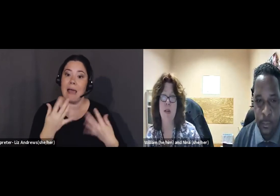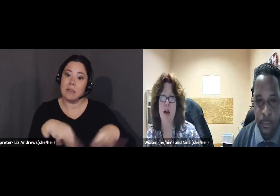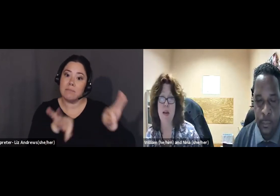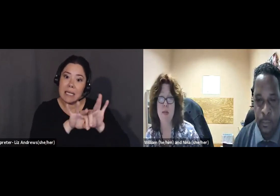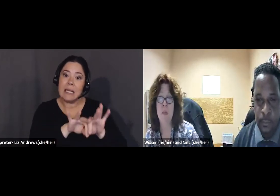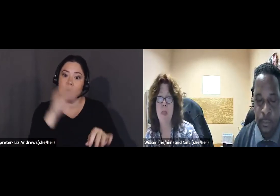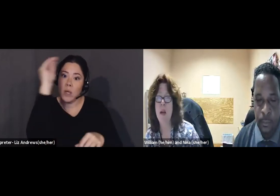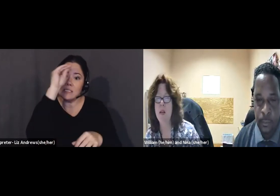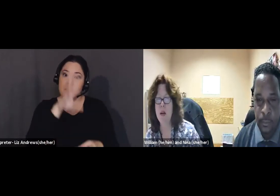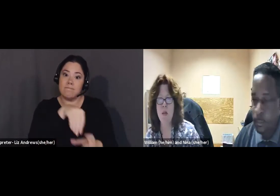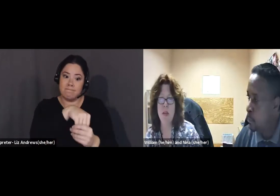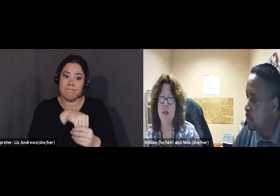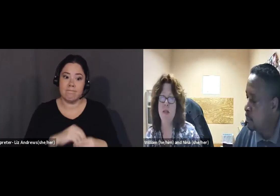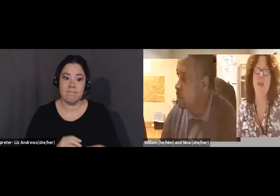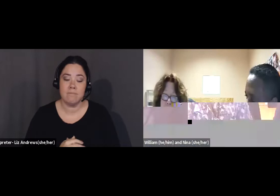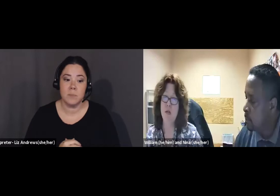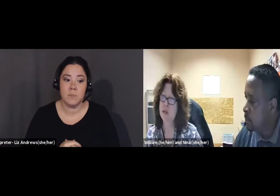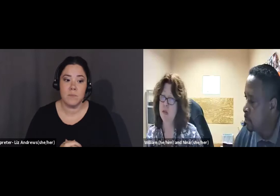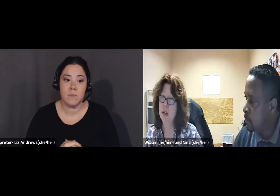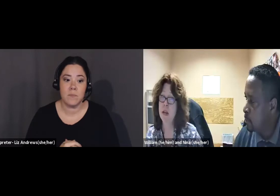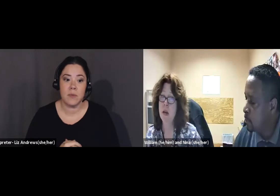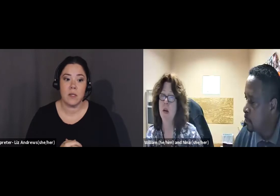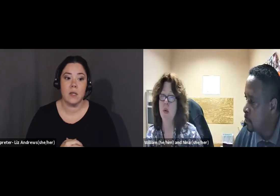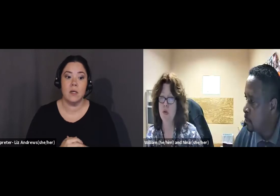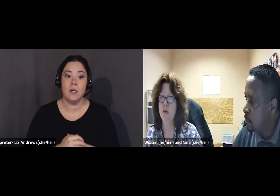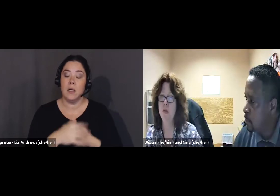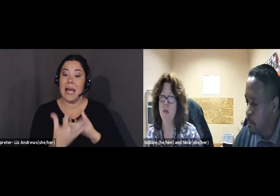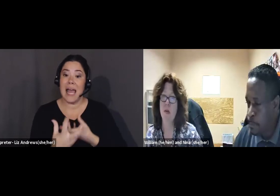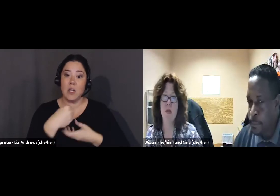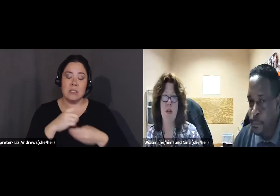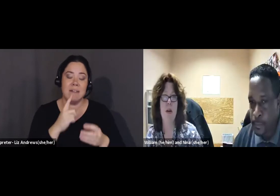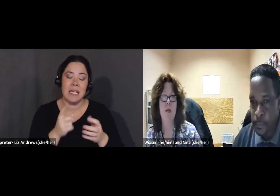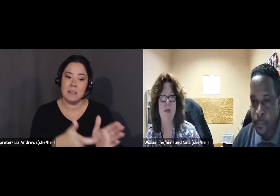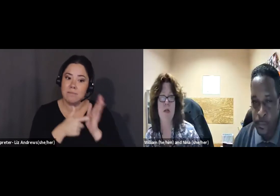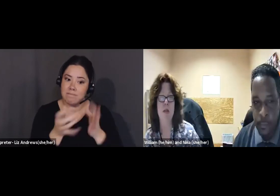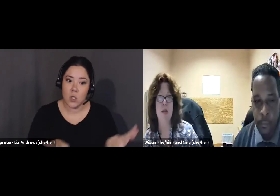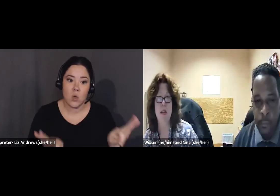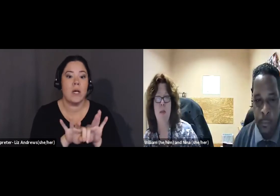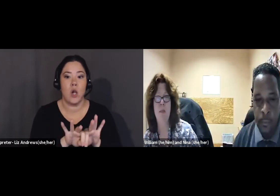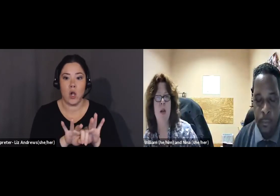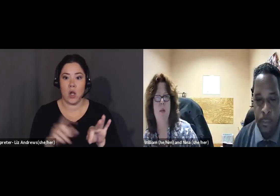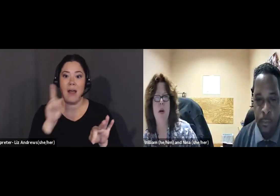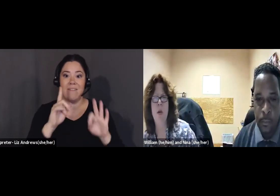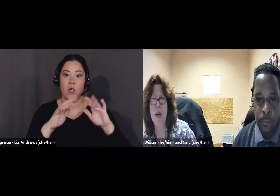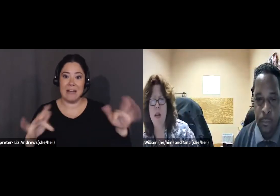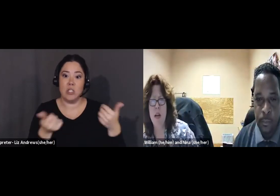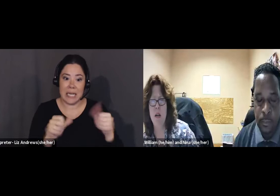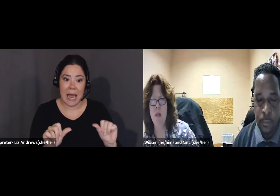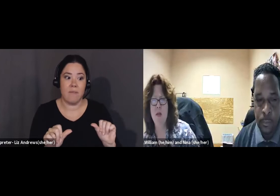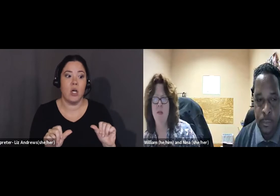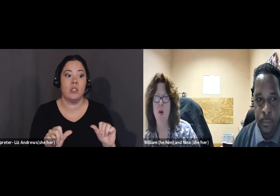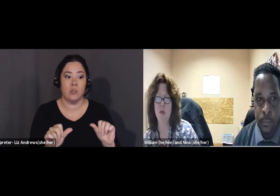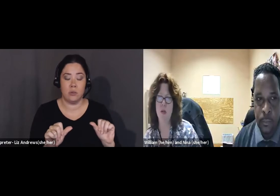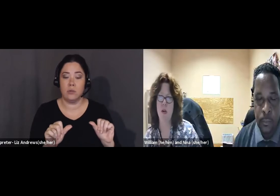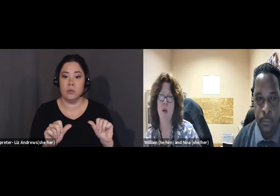live prosperous lives. Not only is inclusivity crucial for diversity efforts to succeed, but creating